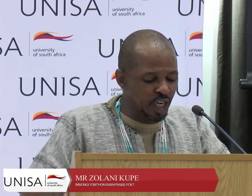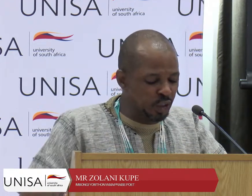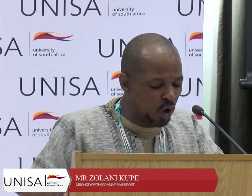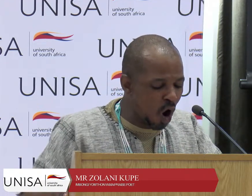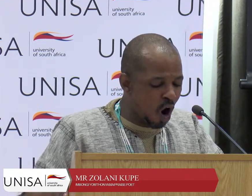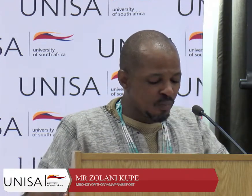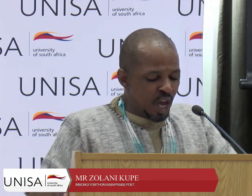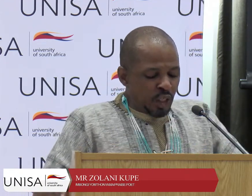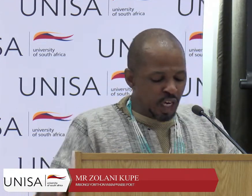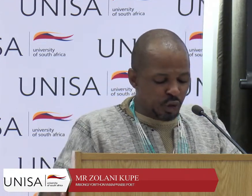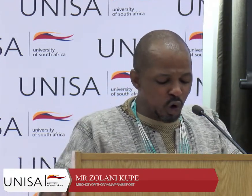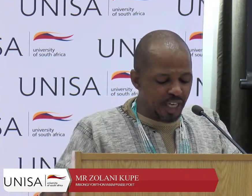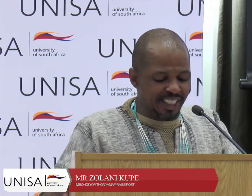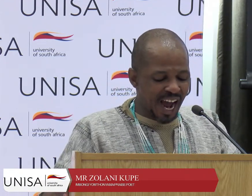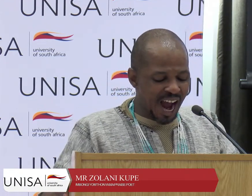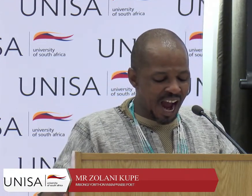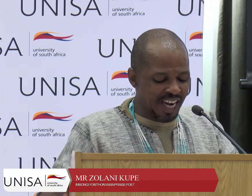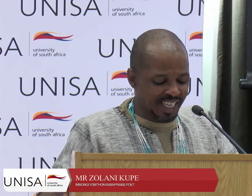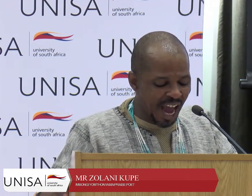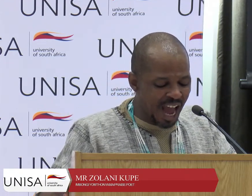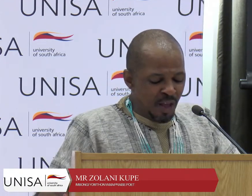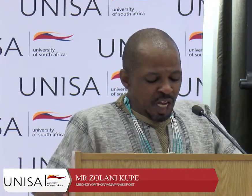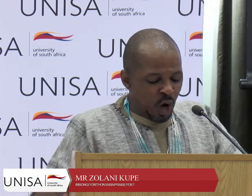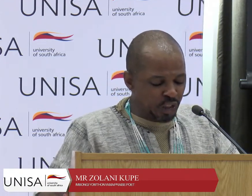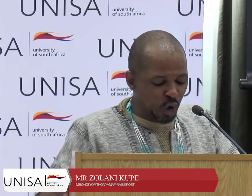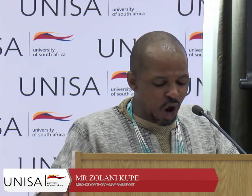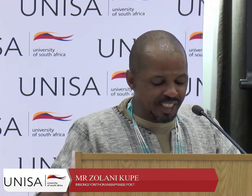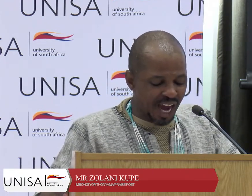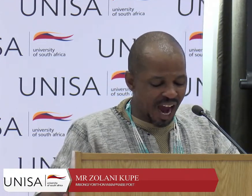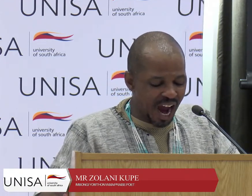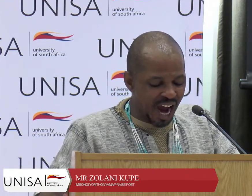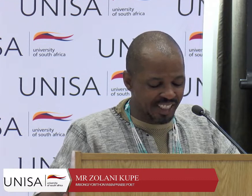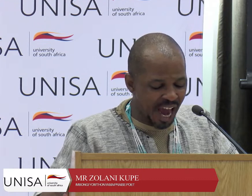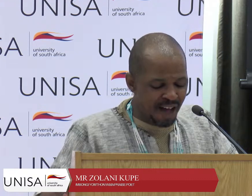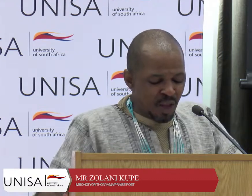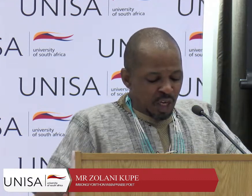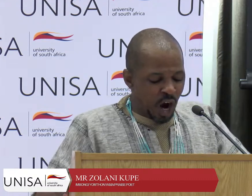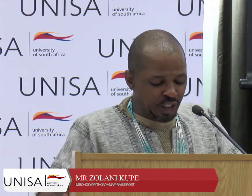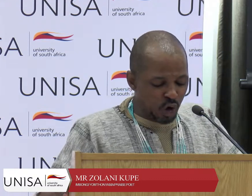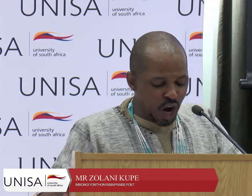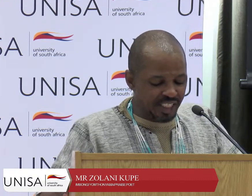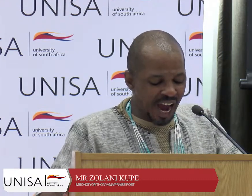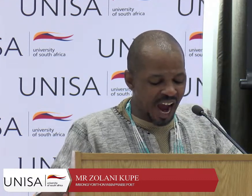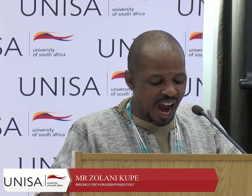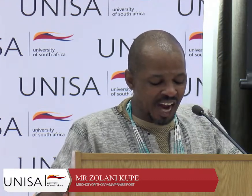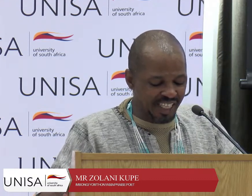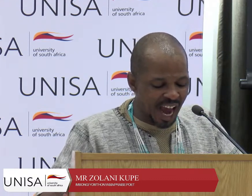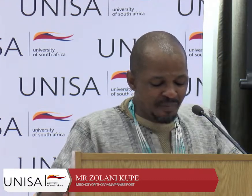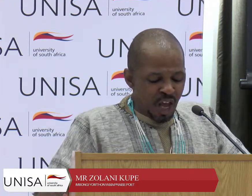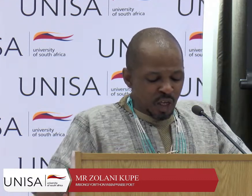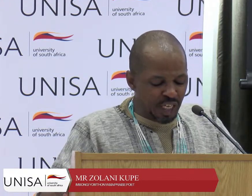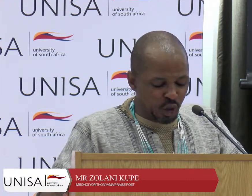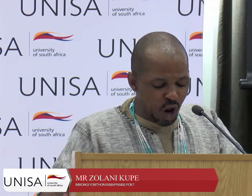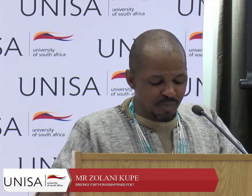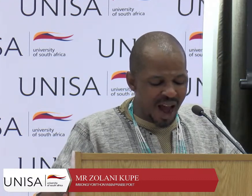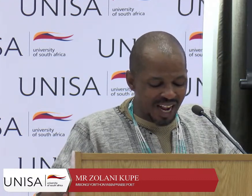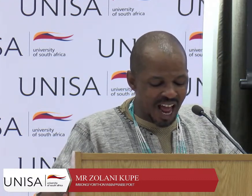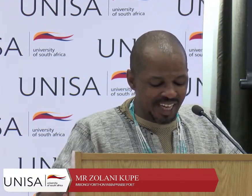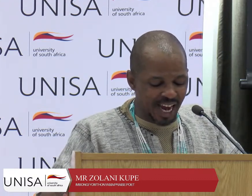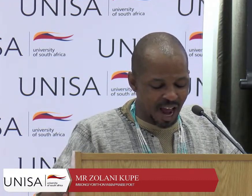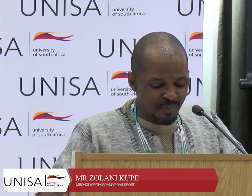Awu nontulo ndanke, nontulo ndanke, nontulo ndanke,